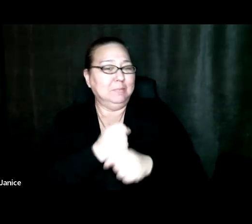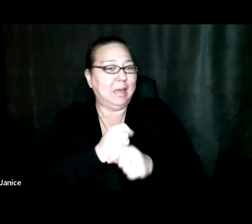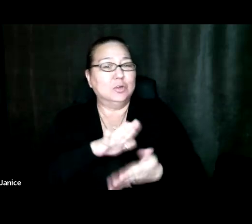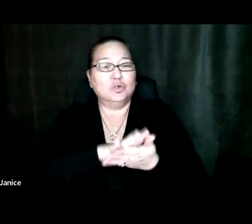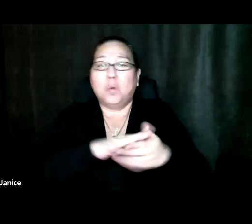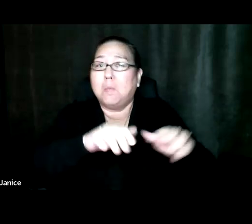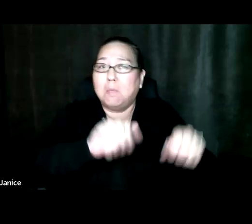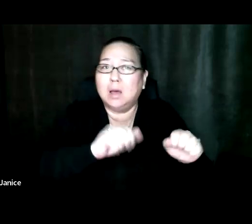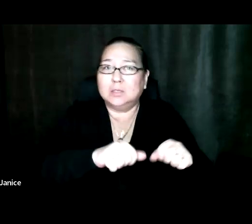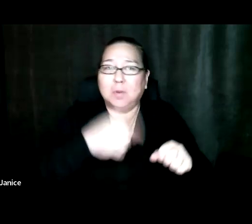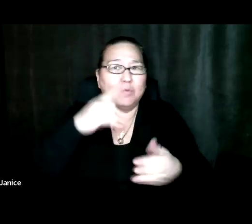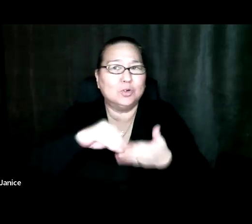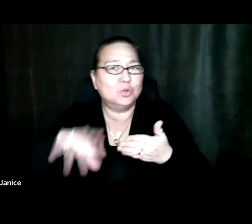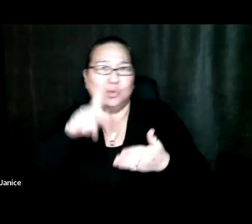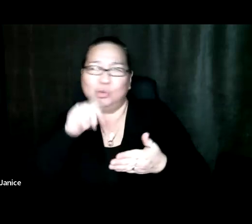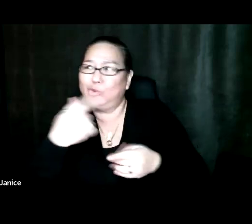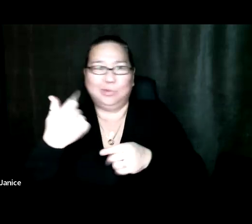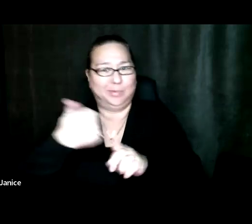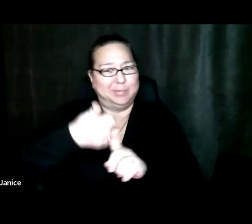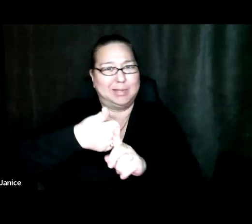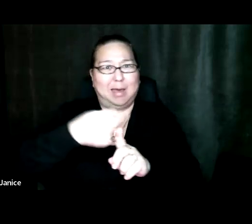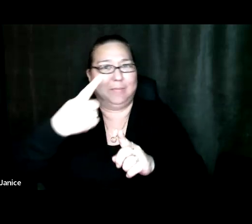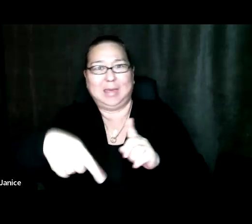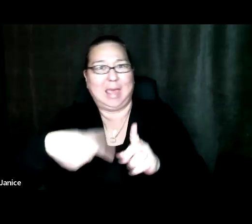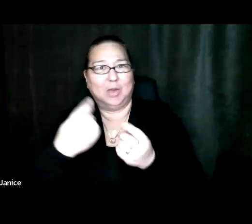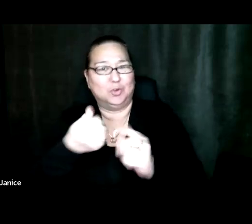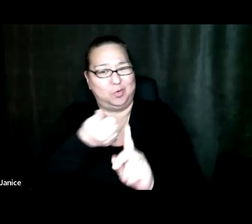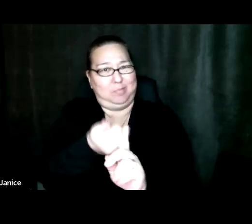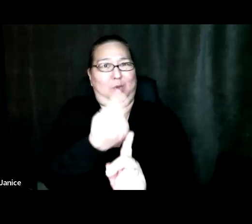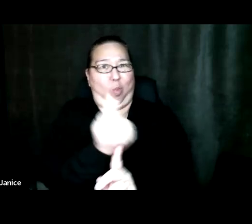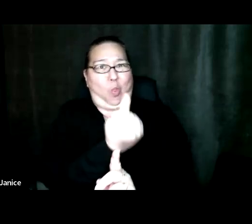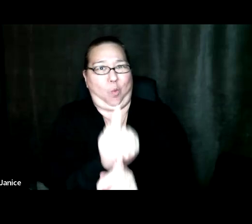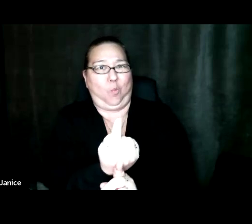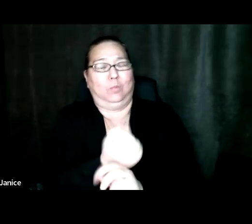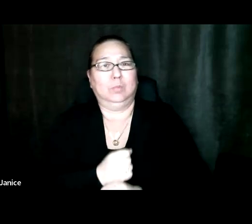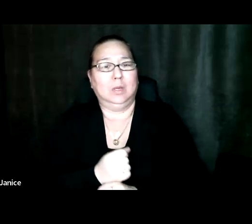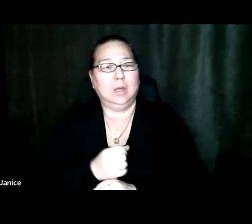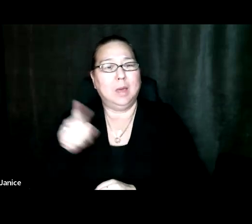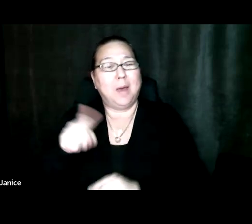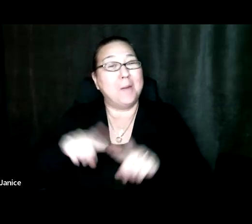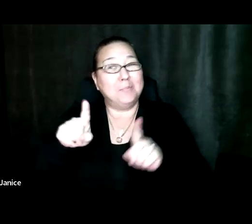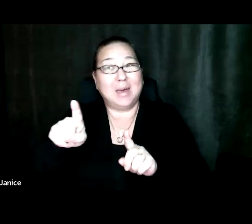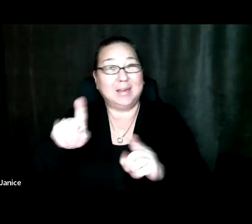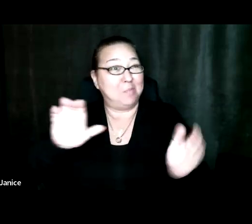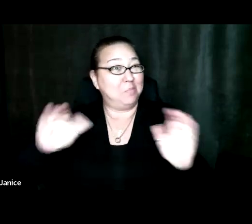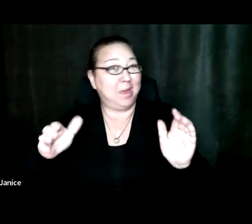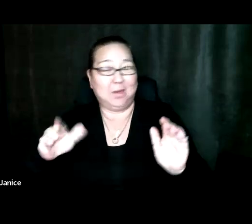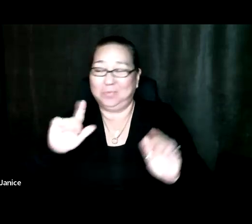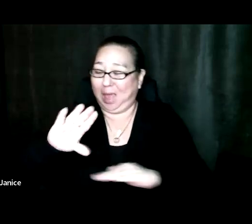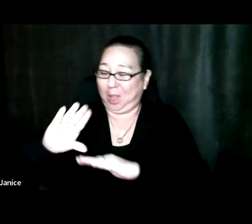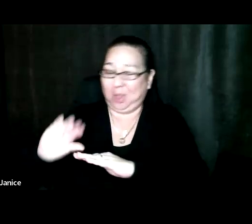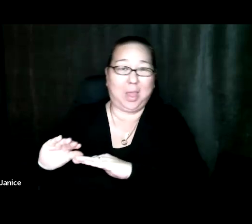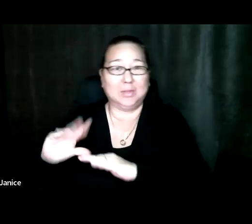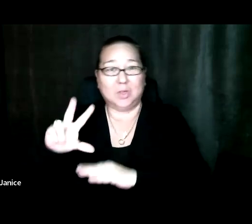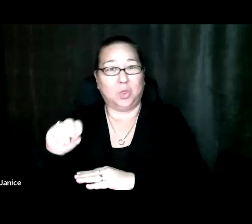through the day on their own. Yet, many paraprofessionals in BPS make less than 30% of the area median income for the city